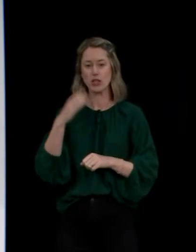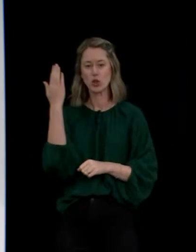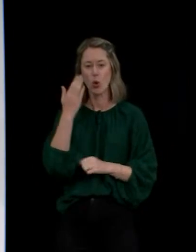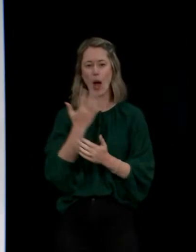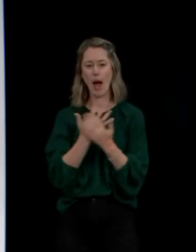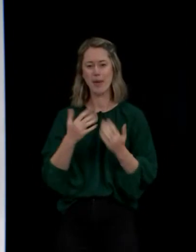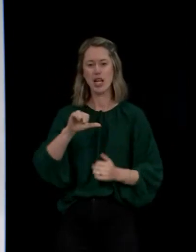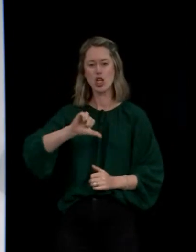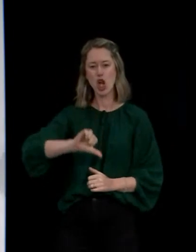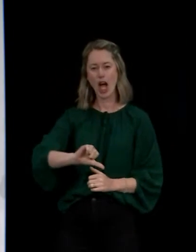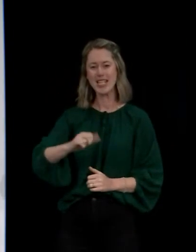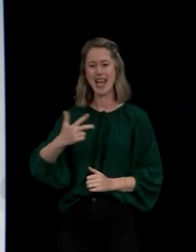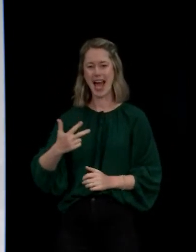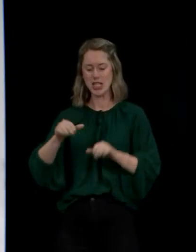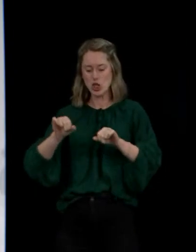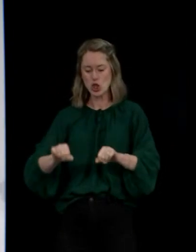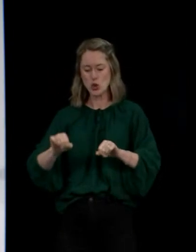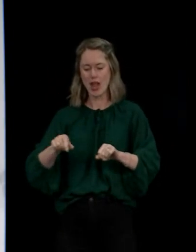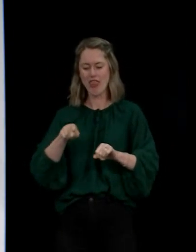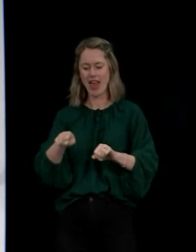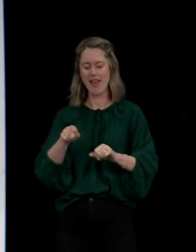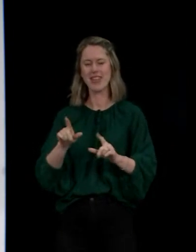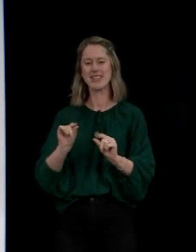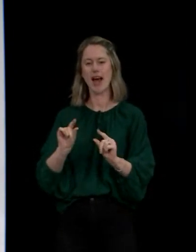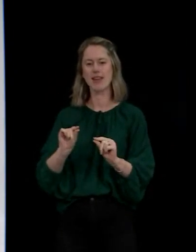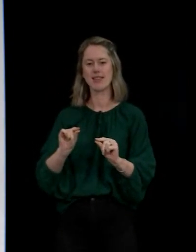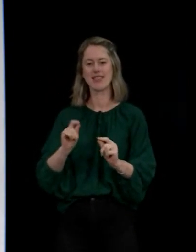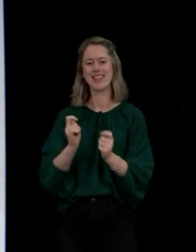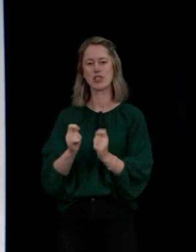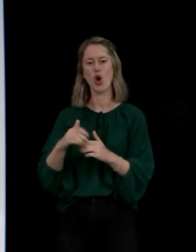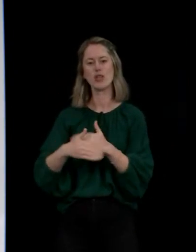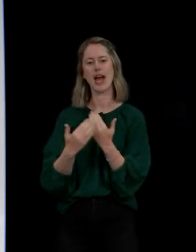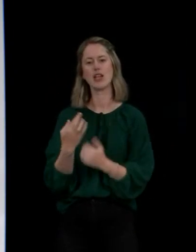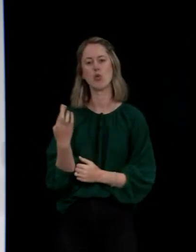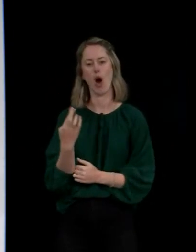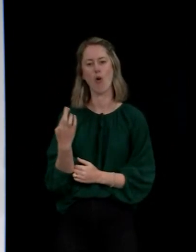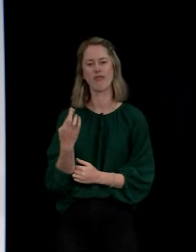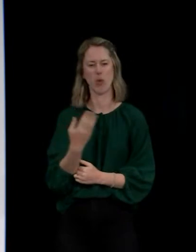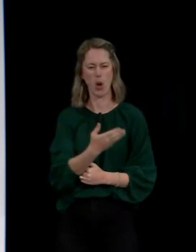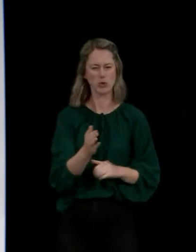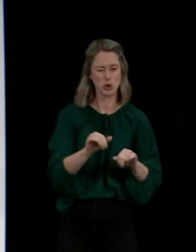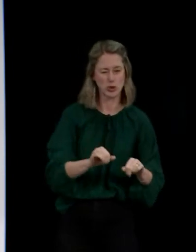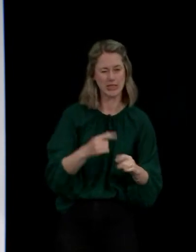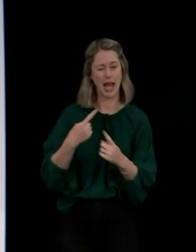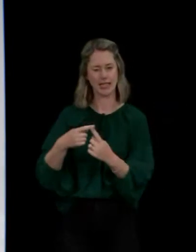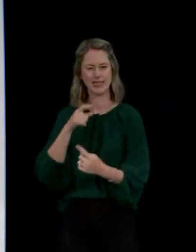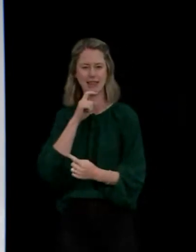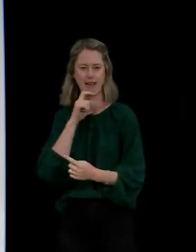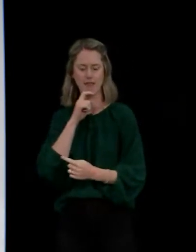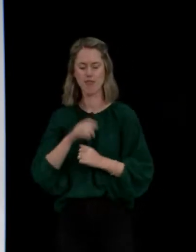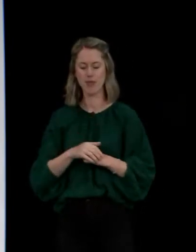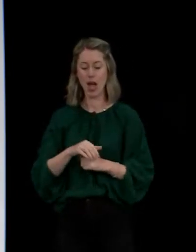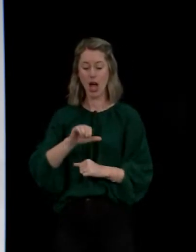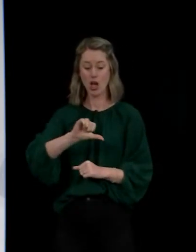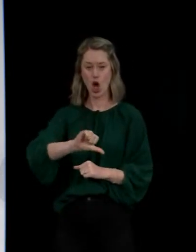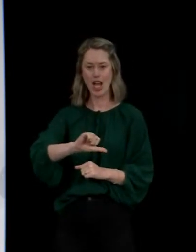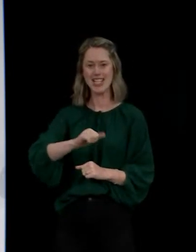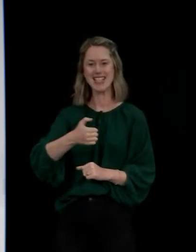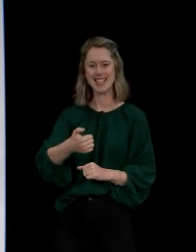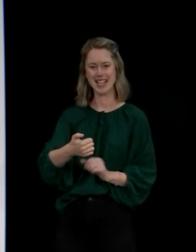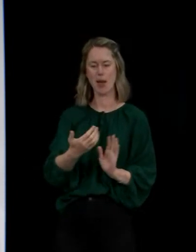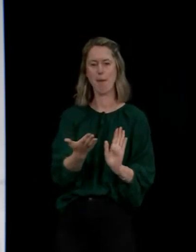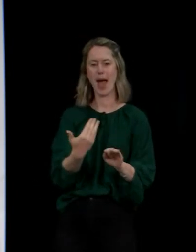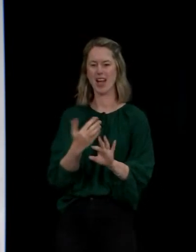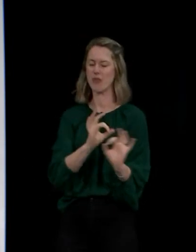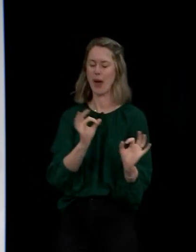98 who have now received day 12 tests, both students and staff. 96 negative results have